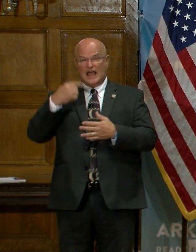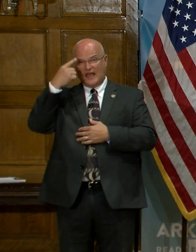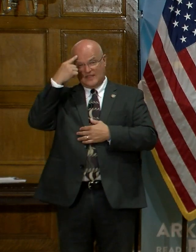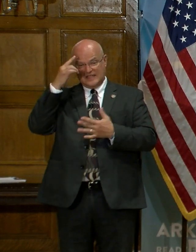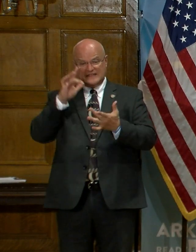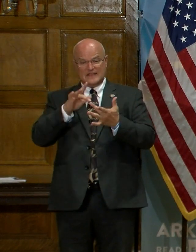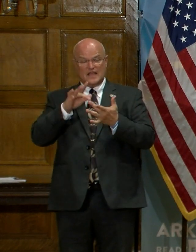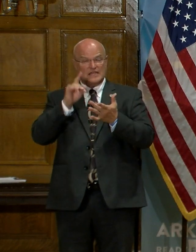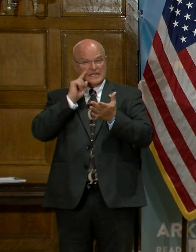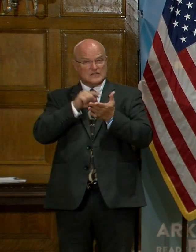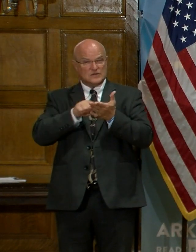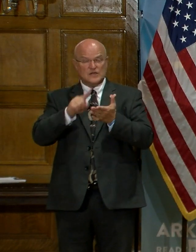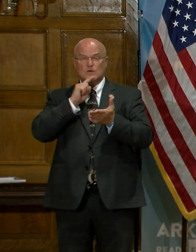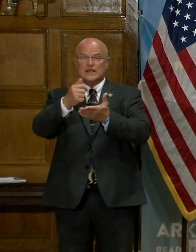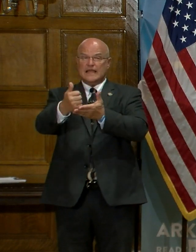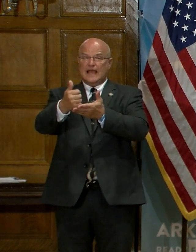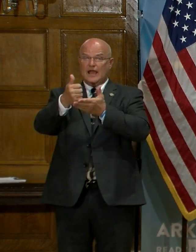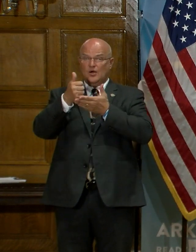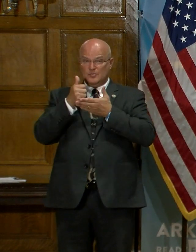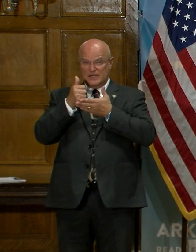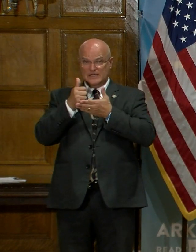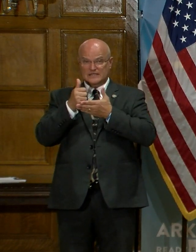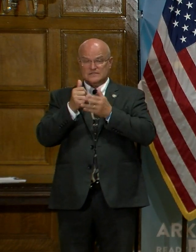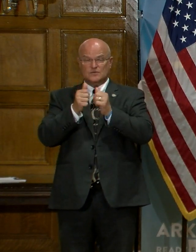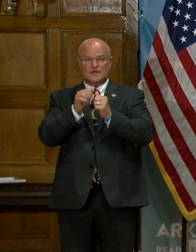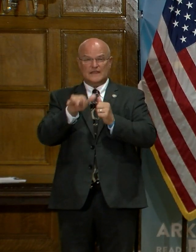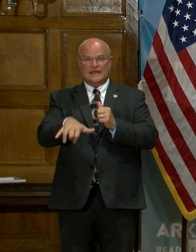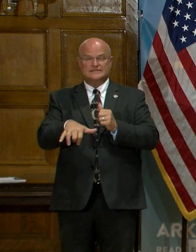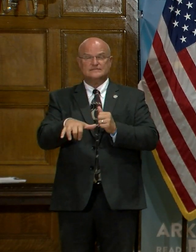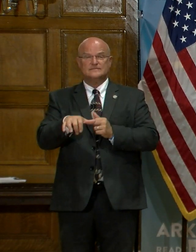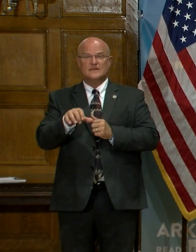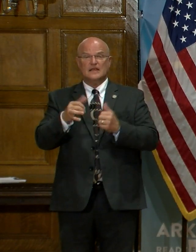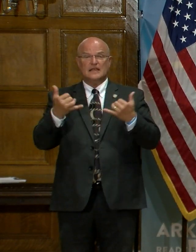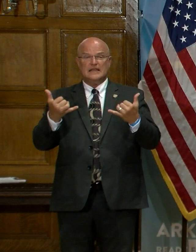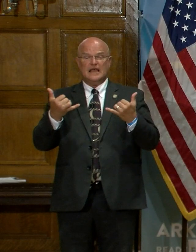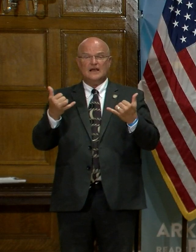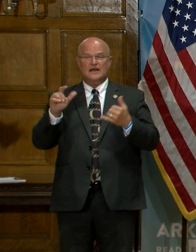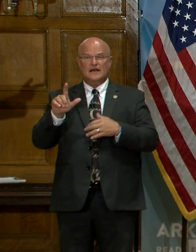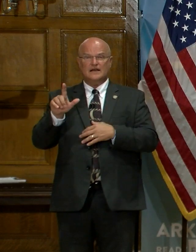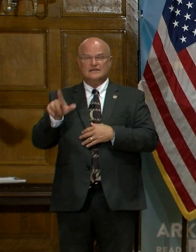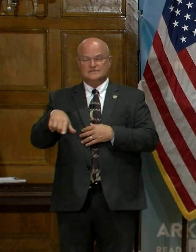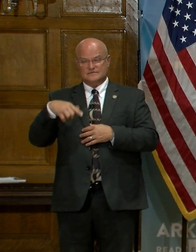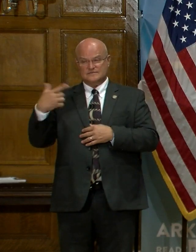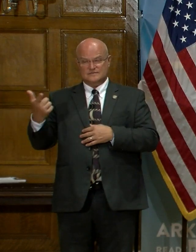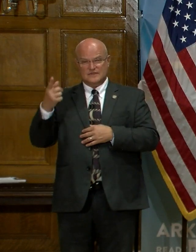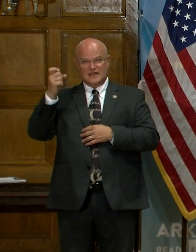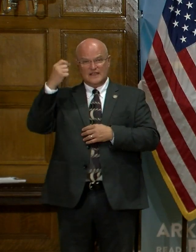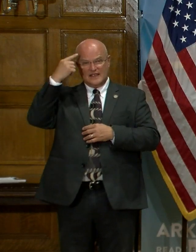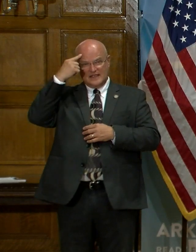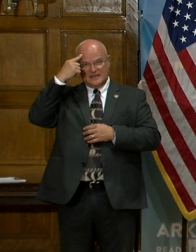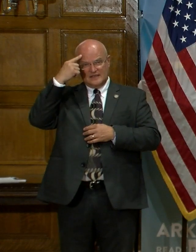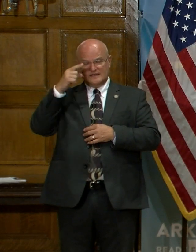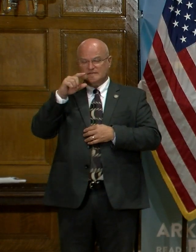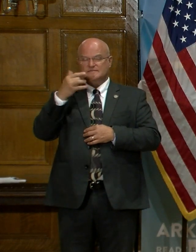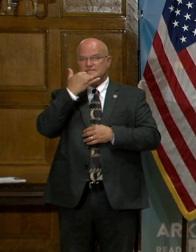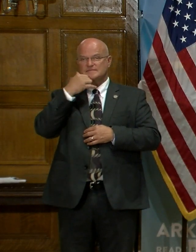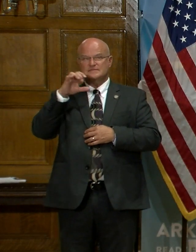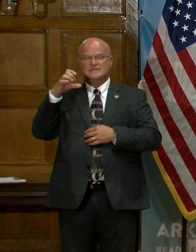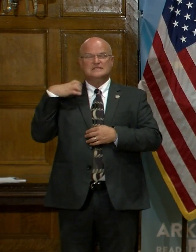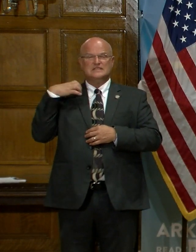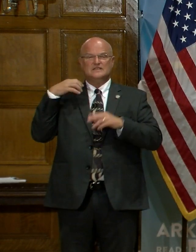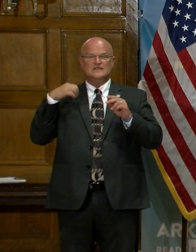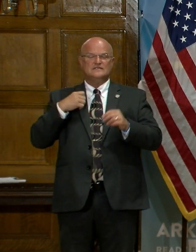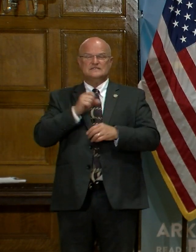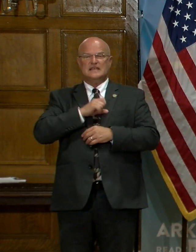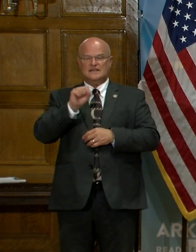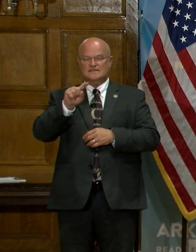the contact tracing will really help us with that. And with that, I'm going to turn it over to Chief of Staff